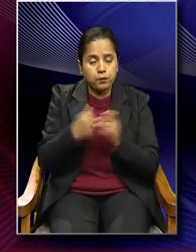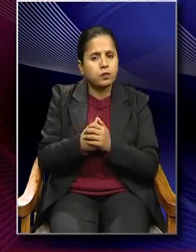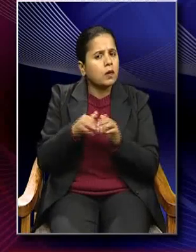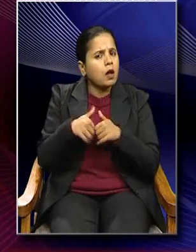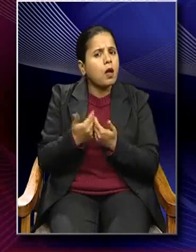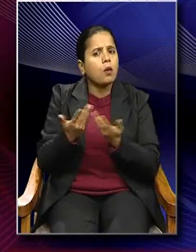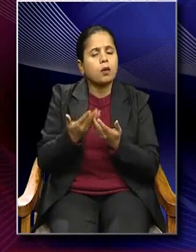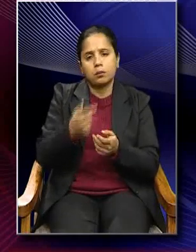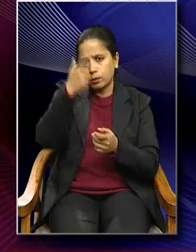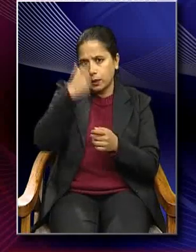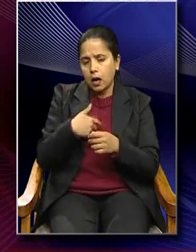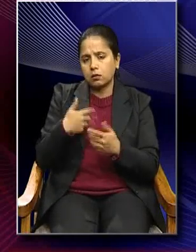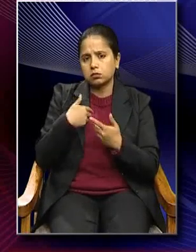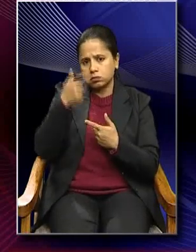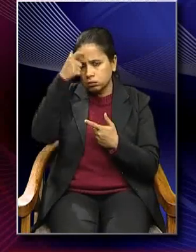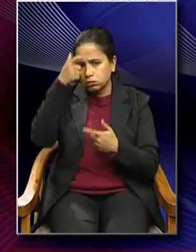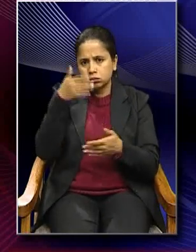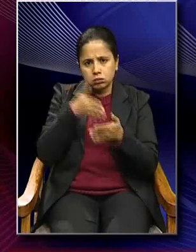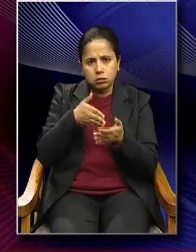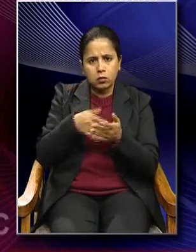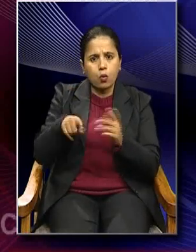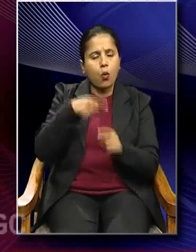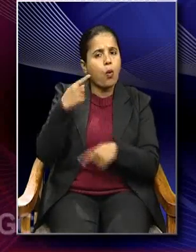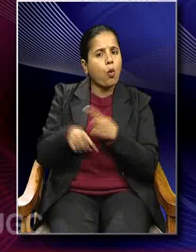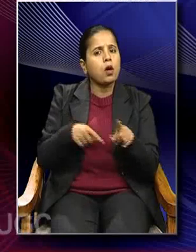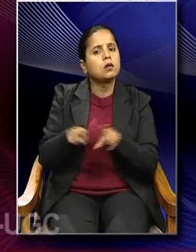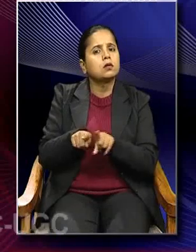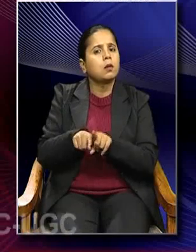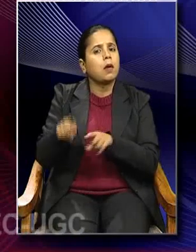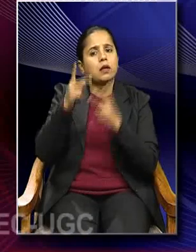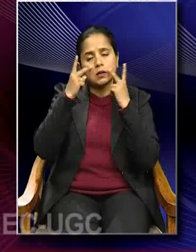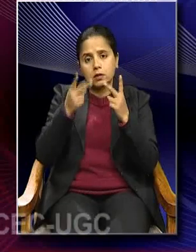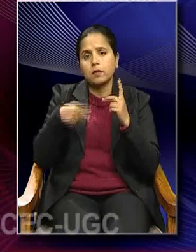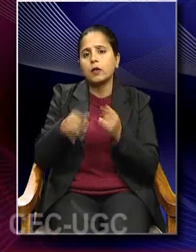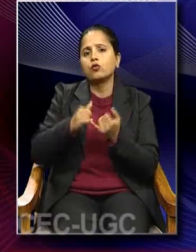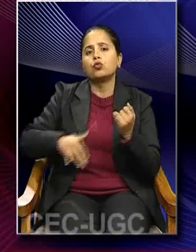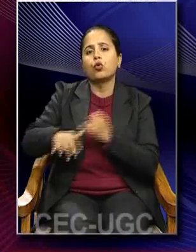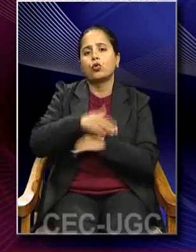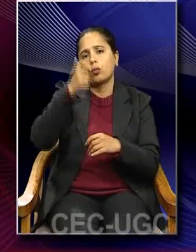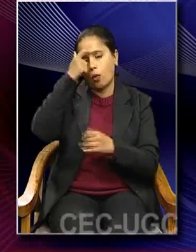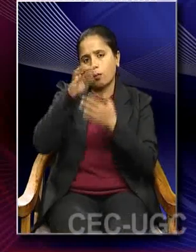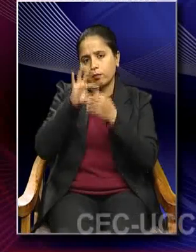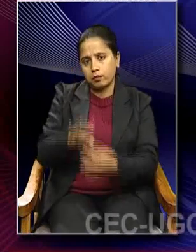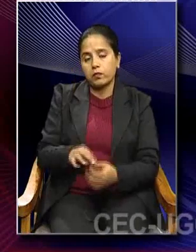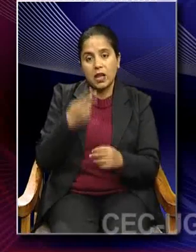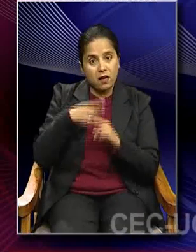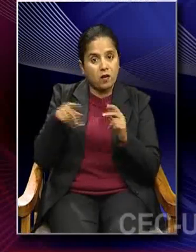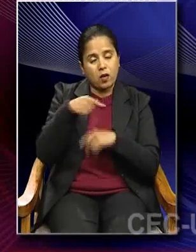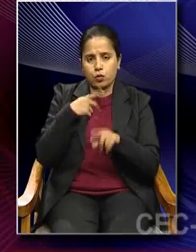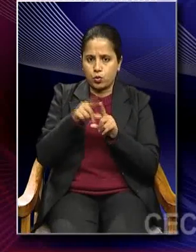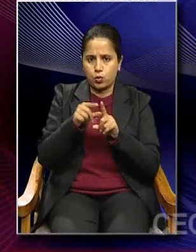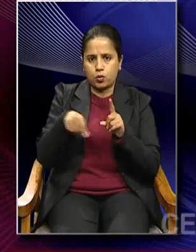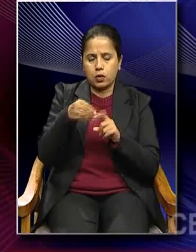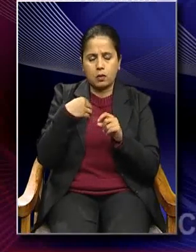how personal troubles are also related to social issues. If we do a kind of